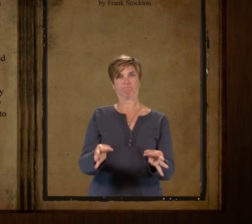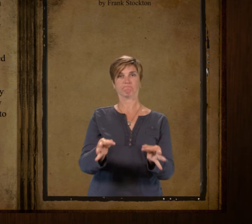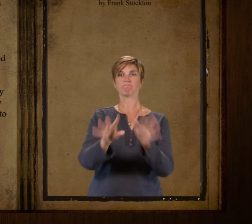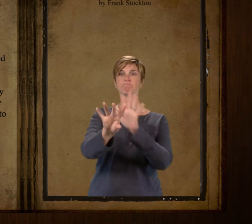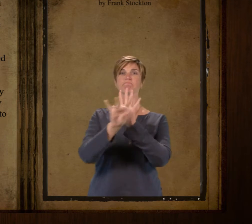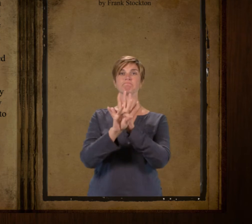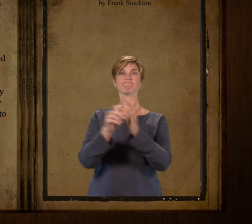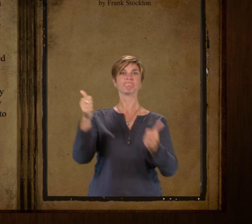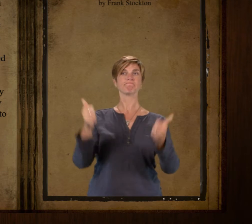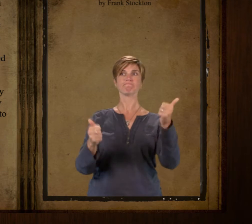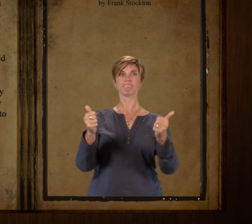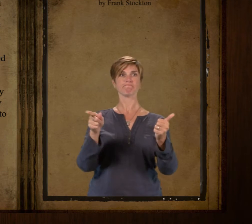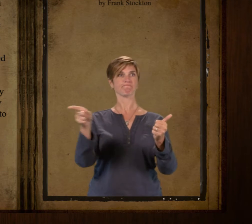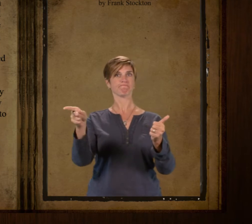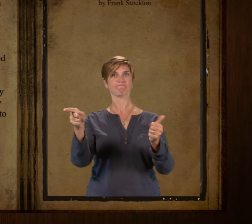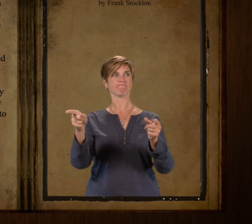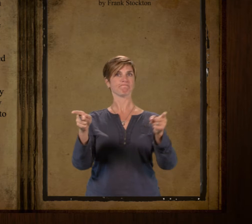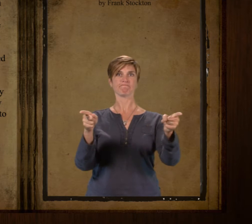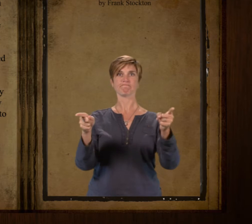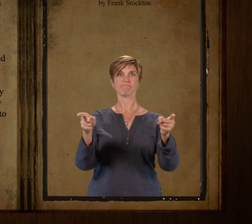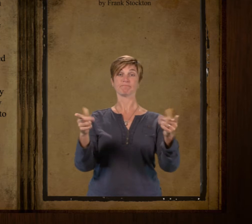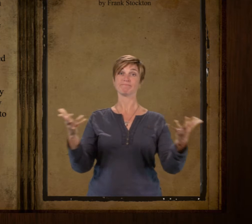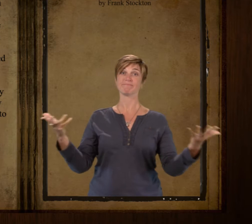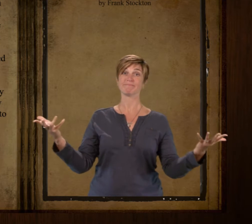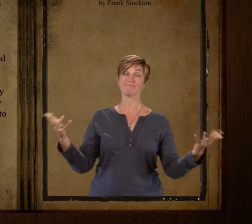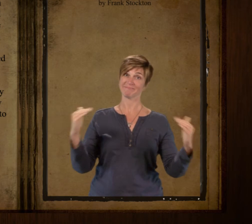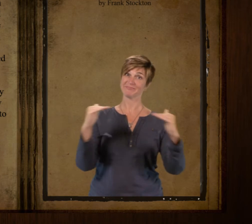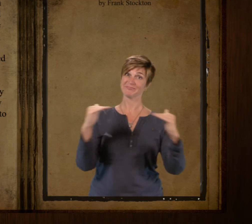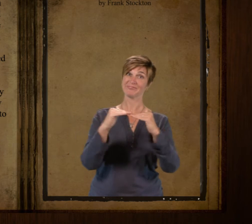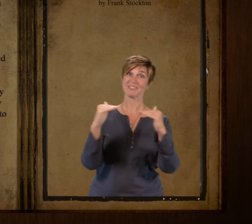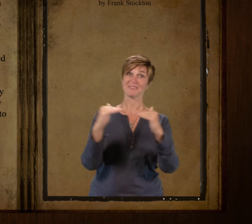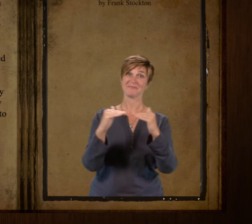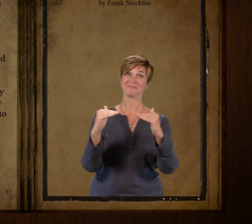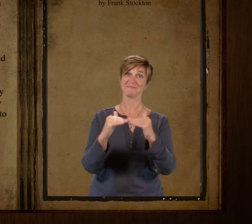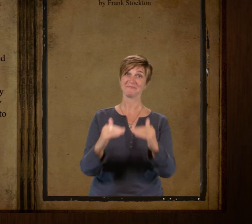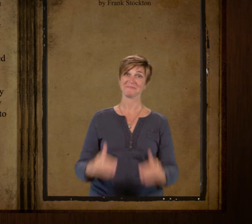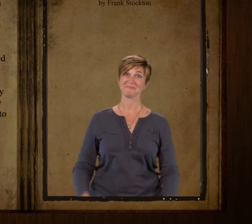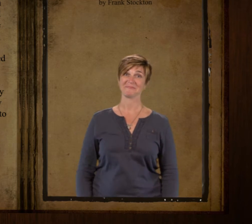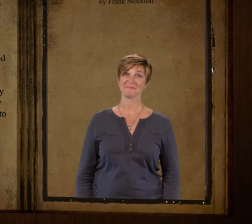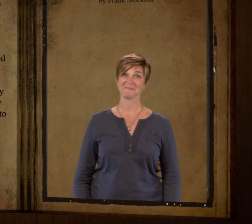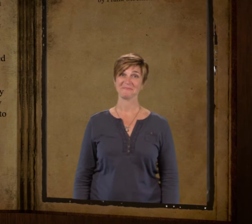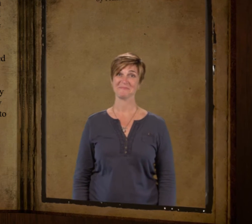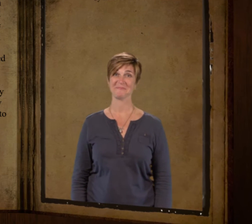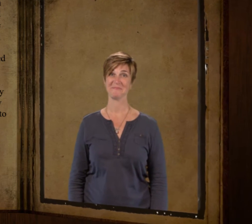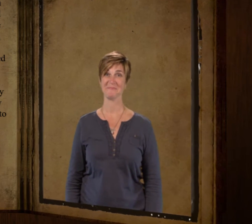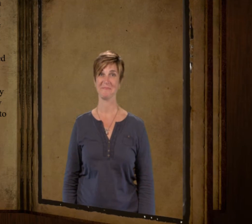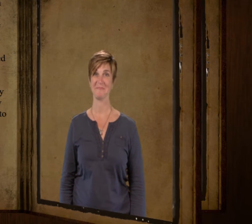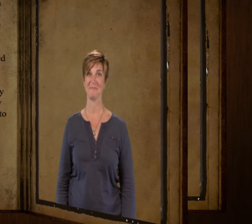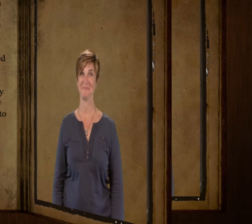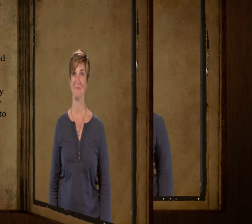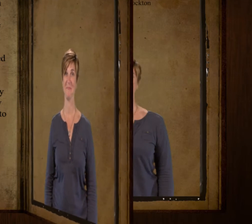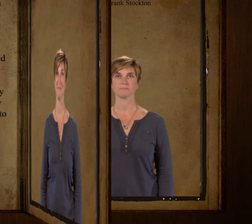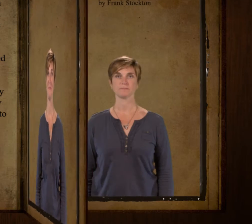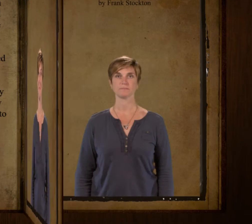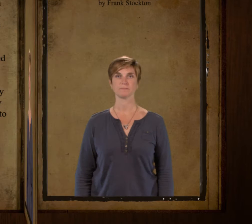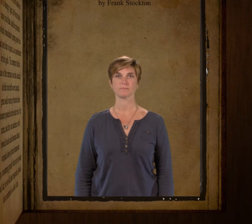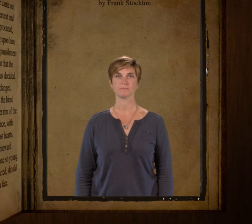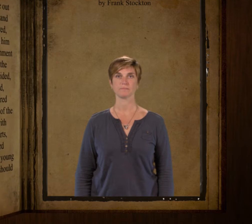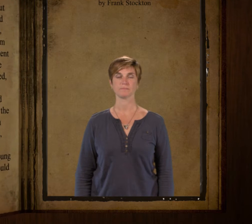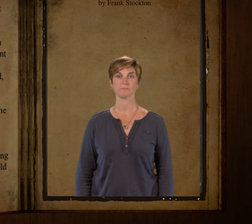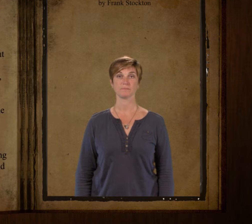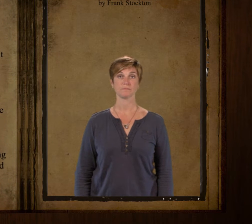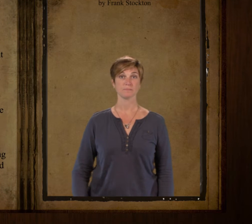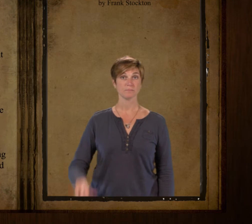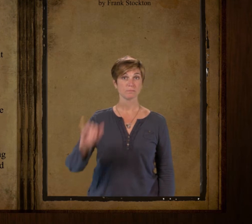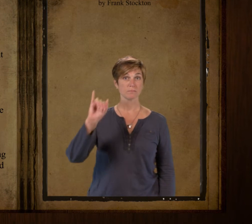or influence but that of the aforementioned impartial and incorruptible chance.